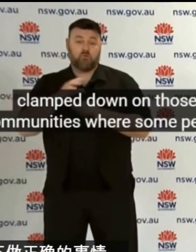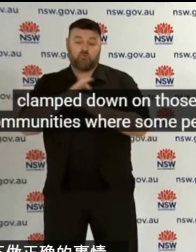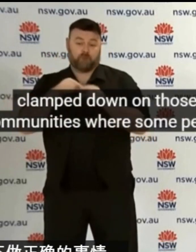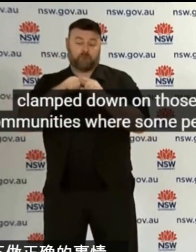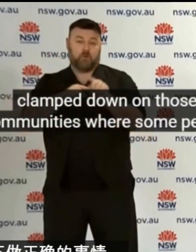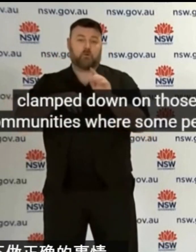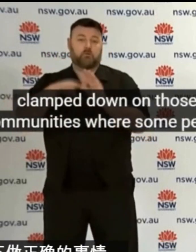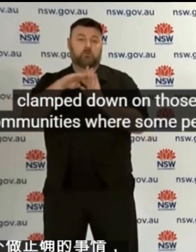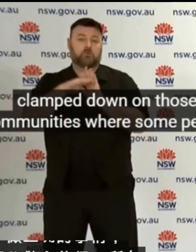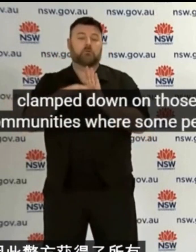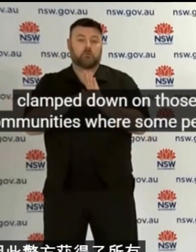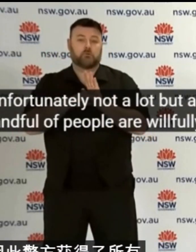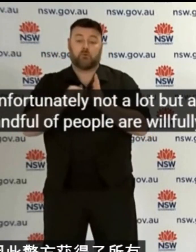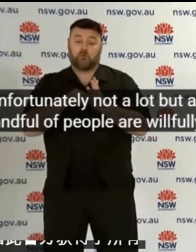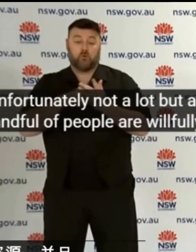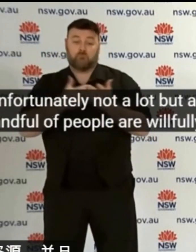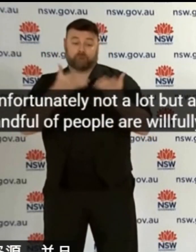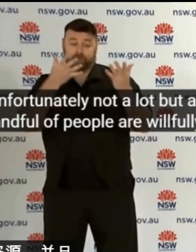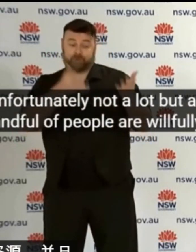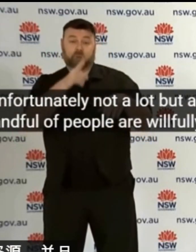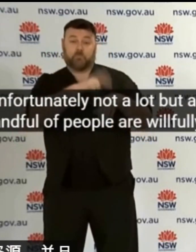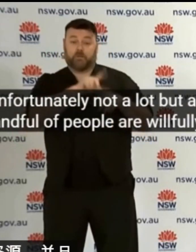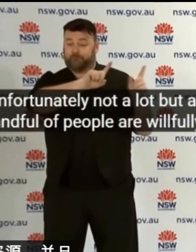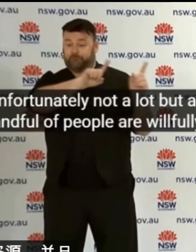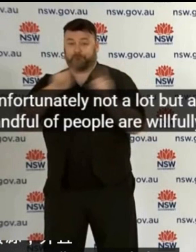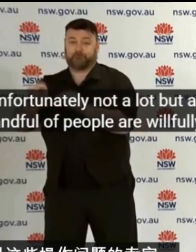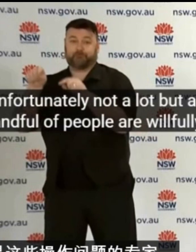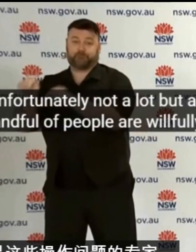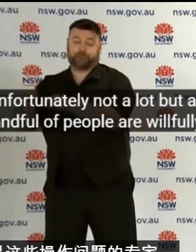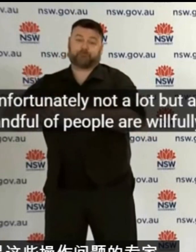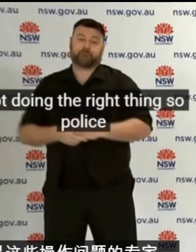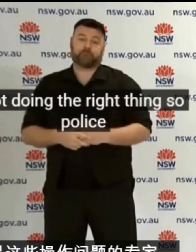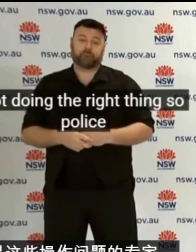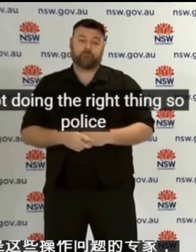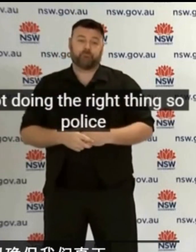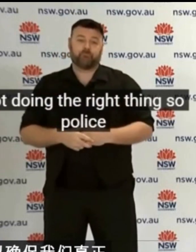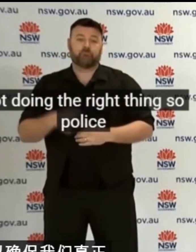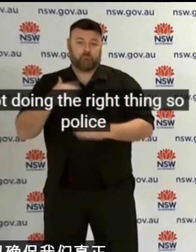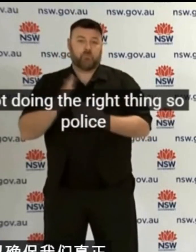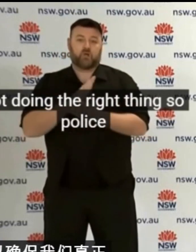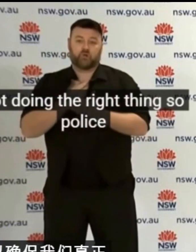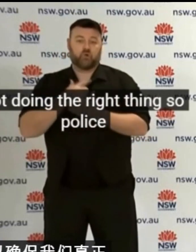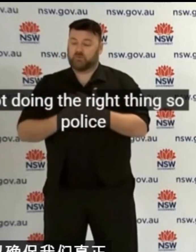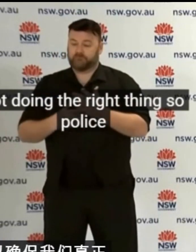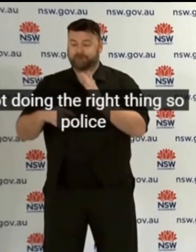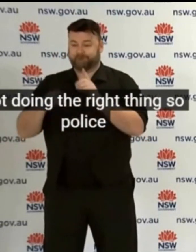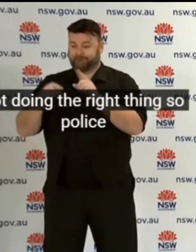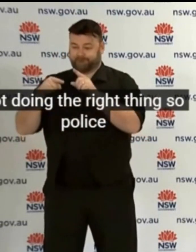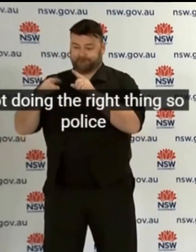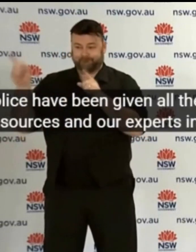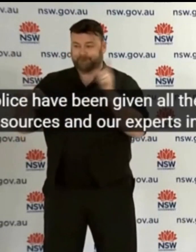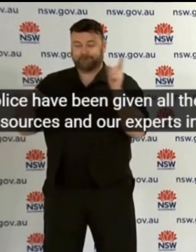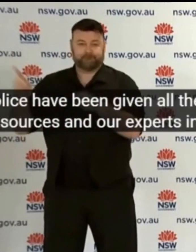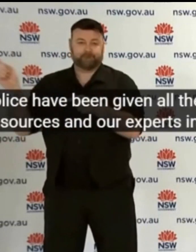police have been given all the resources and are experts in those operational matters to make sure that we really clamp down on compliance. It's become very obvious to